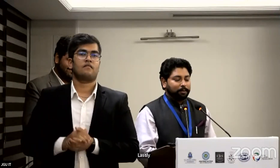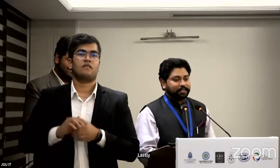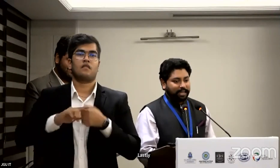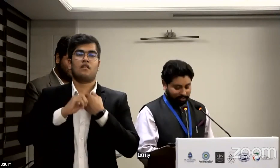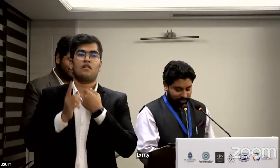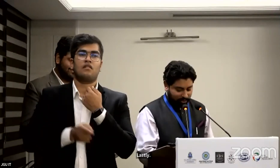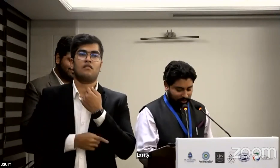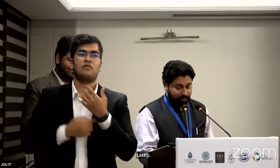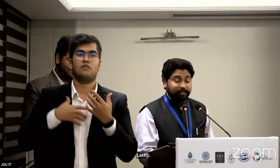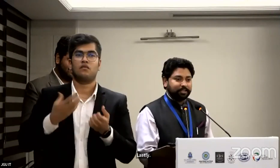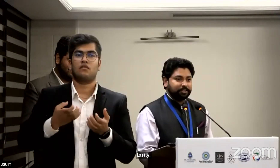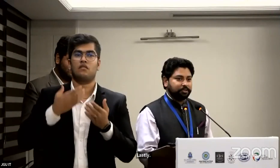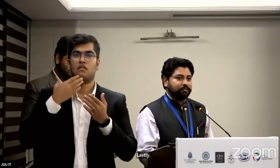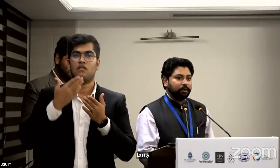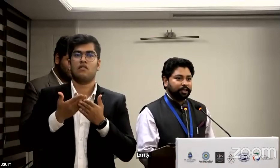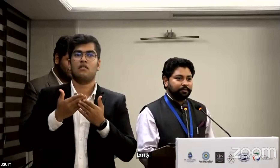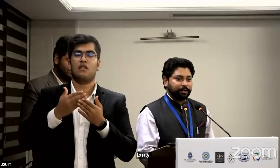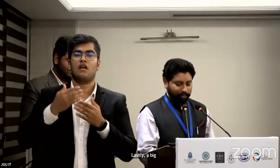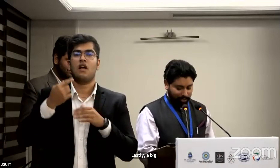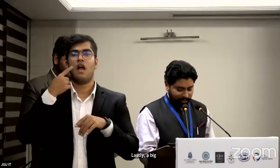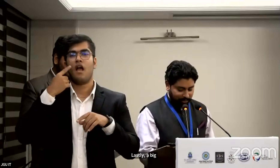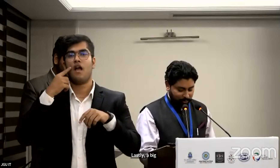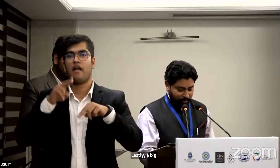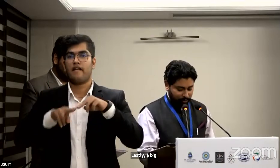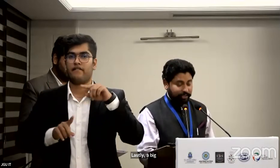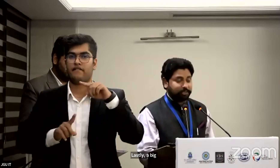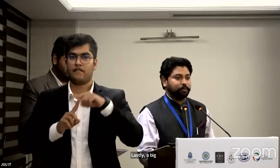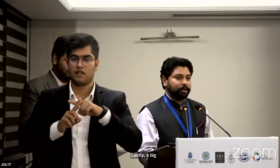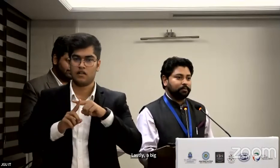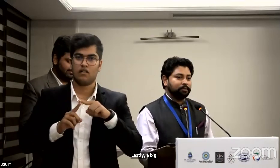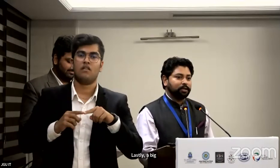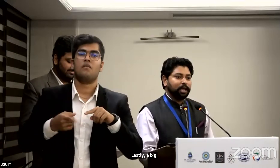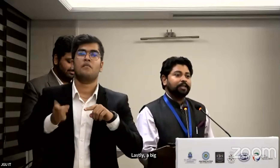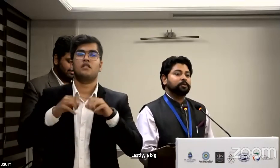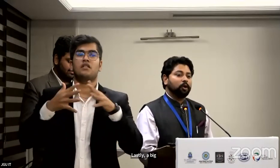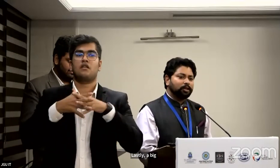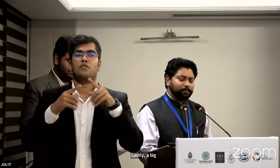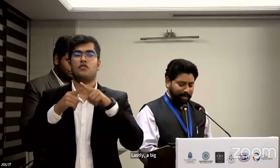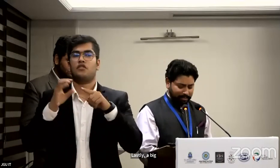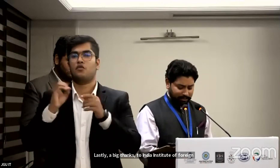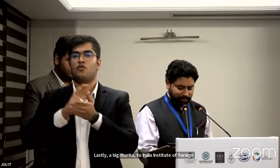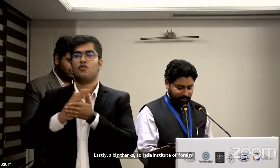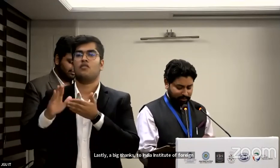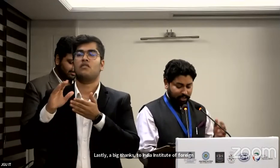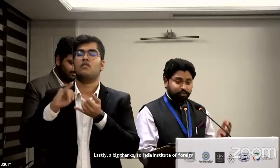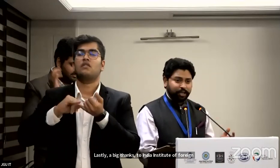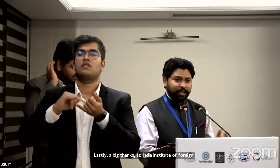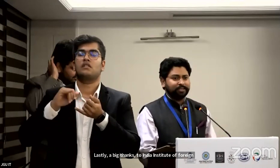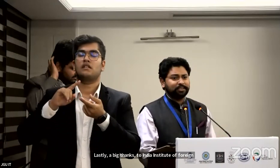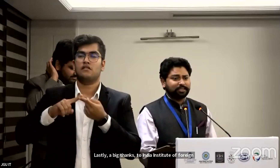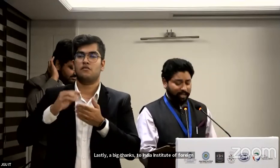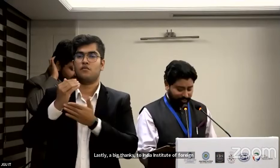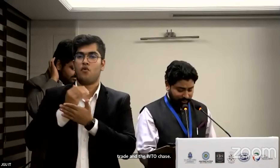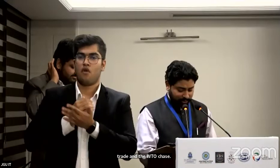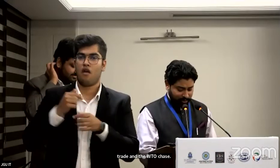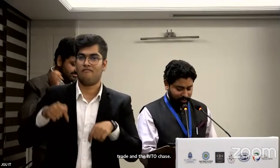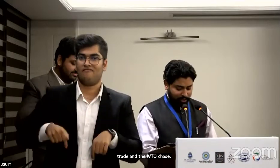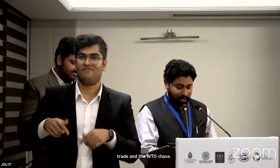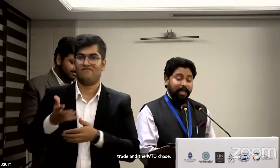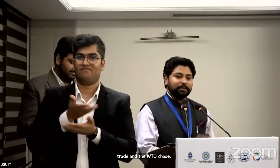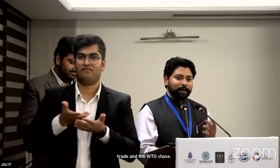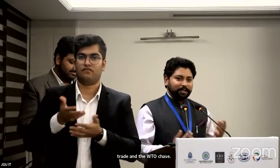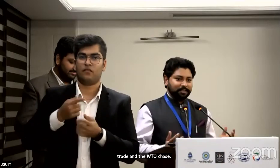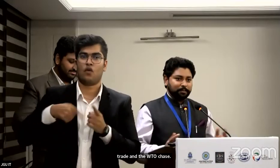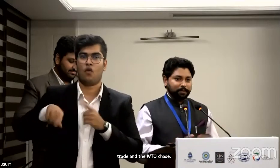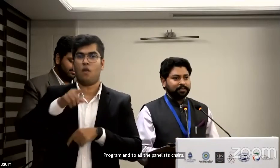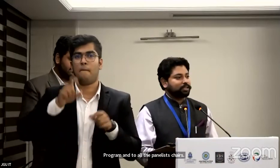a big thanks to Indian Institute of Foreign Trade and the WTO Chairs Program, and to all the panelists, chairs, discussants,